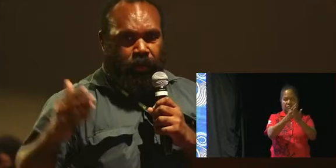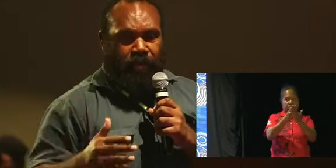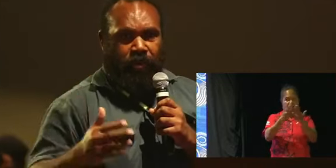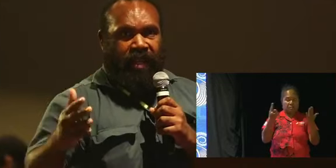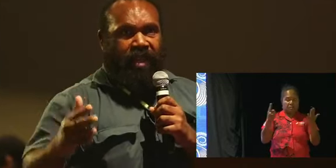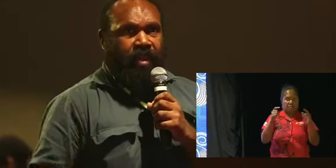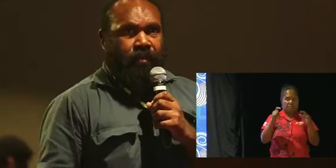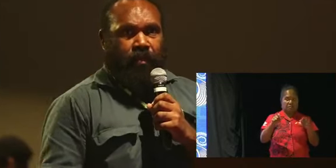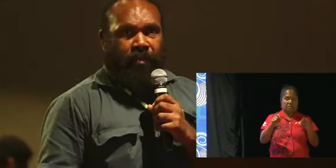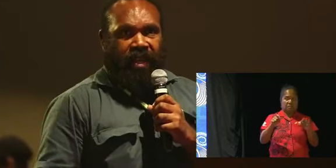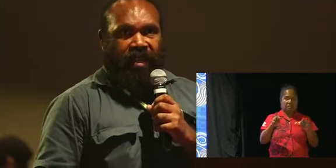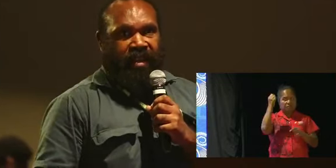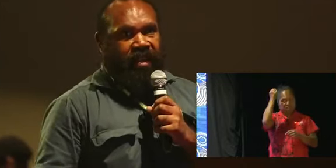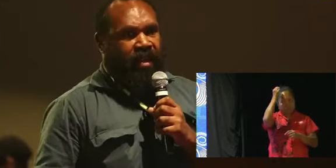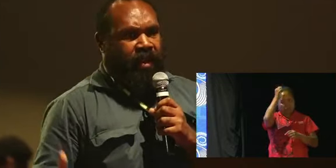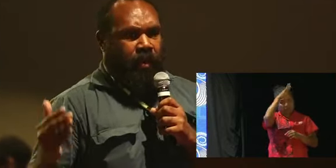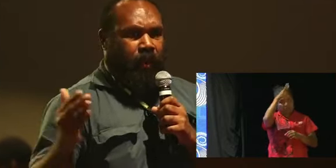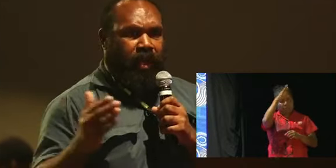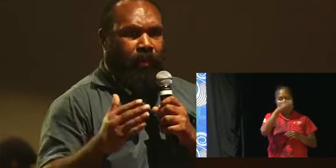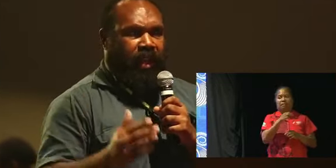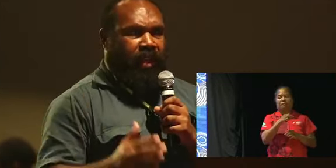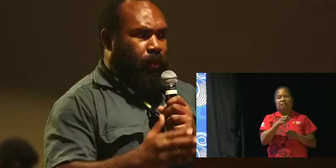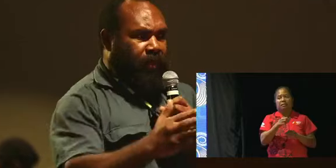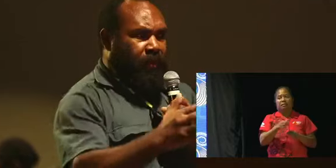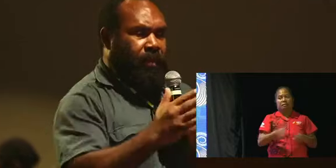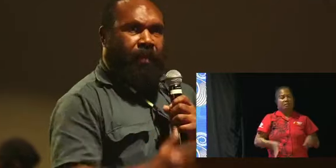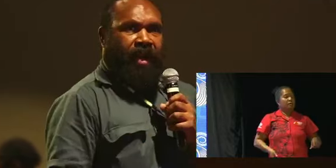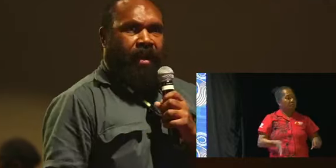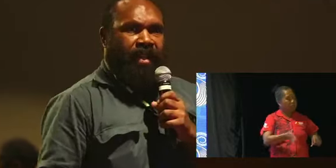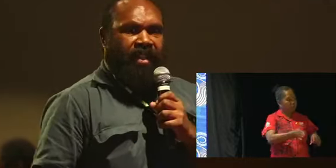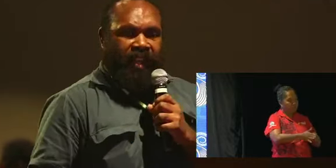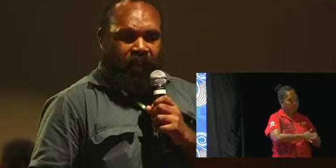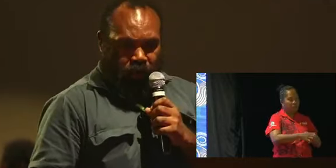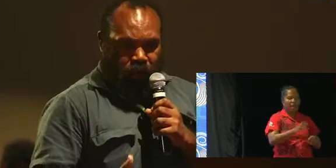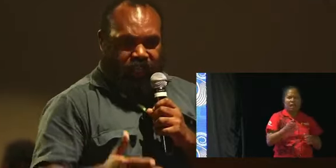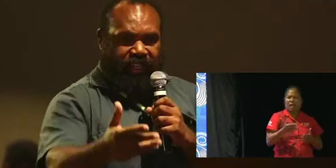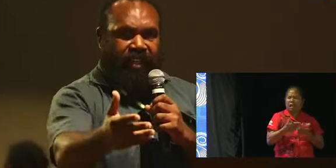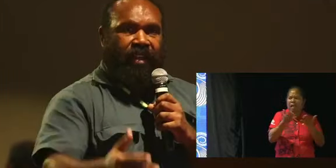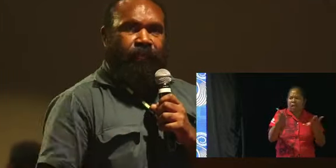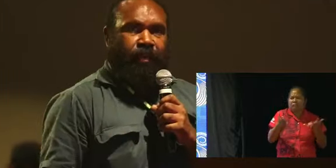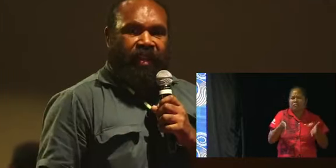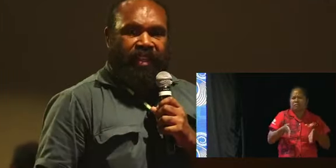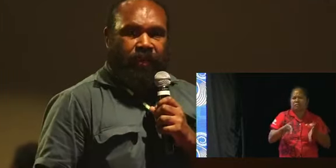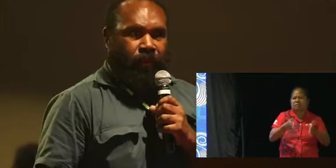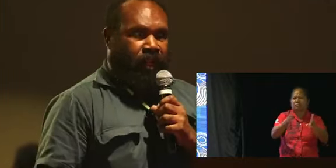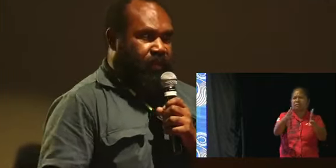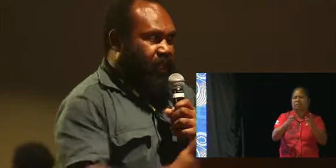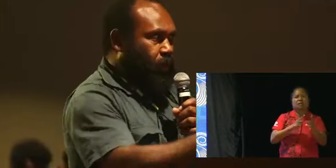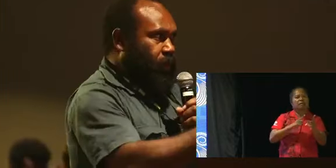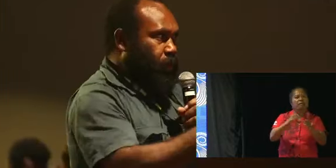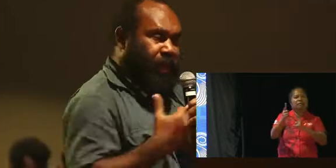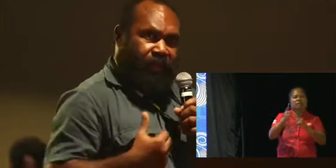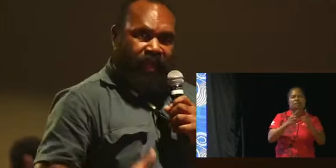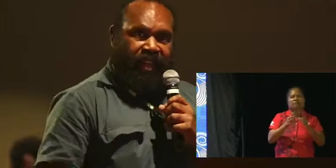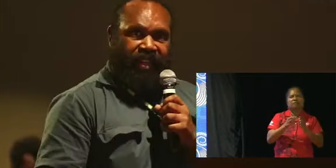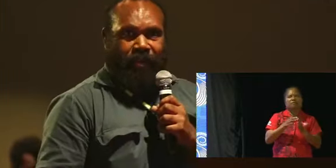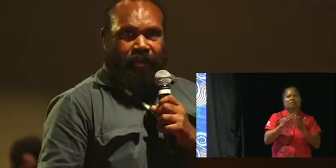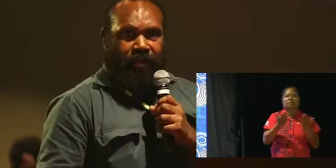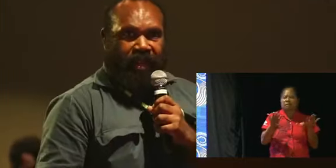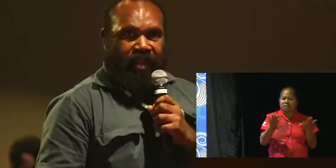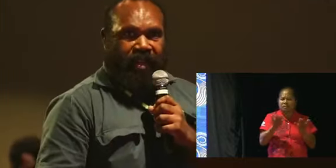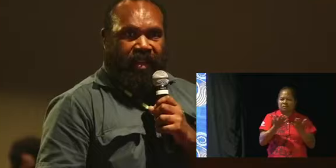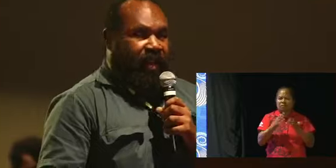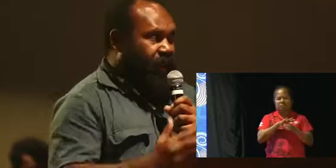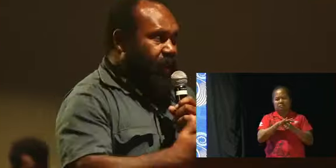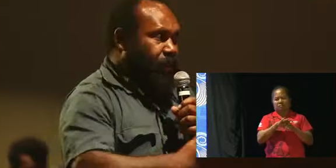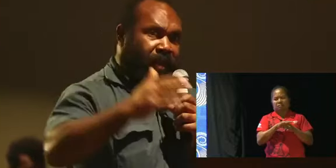stop lo bora lo mereng na morobe one way through by me pa ba come inside lo logi this la information one of something where you pa ba like lo me